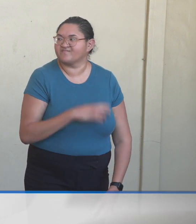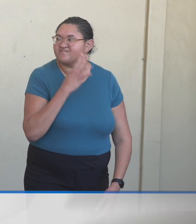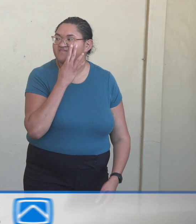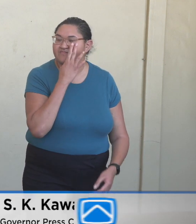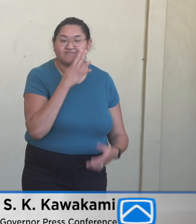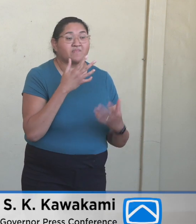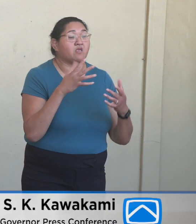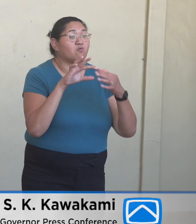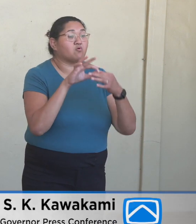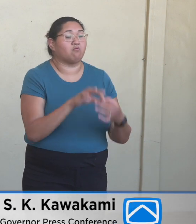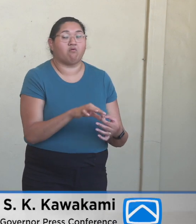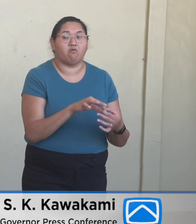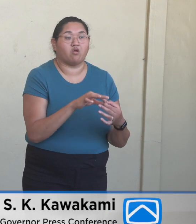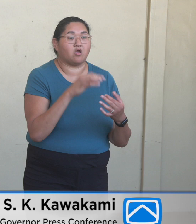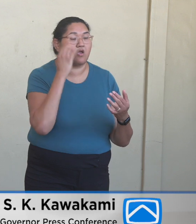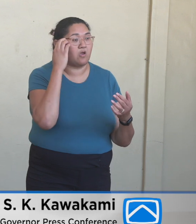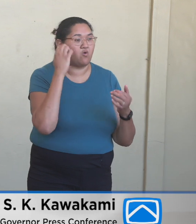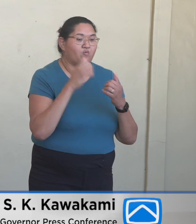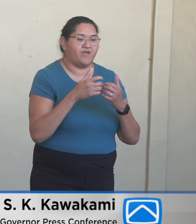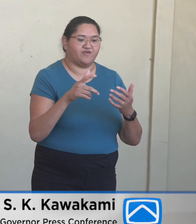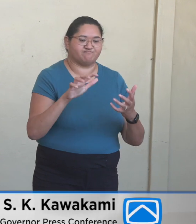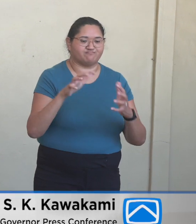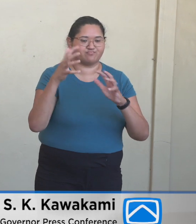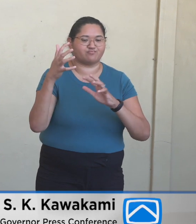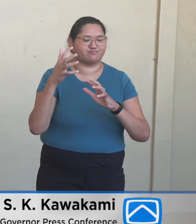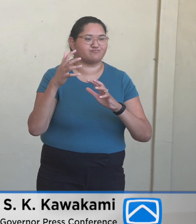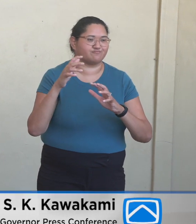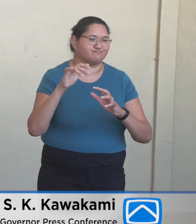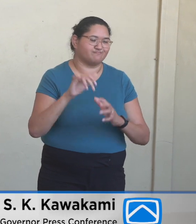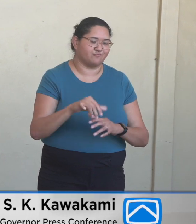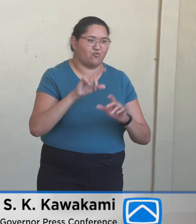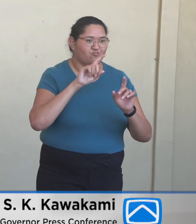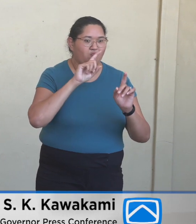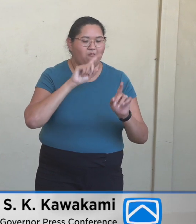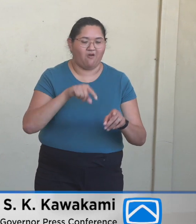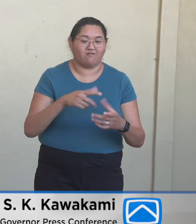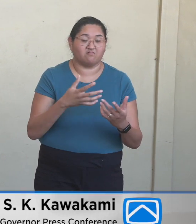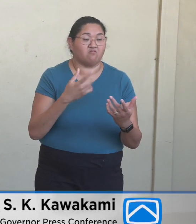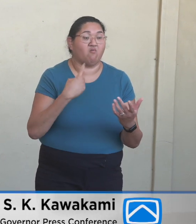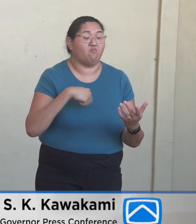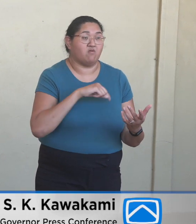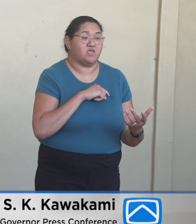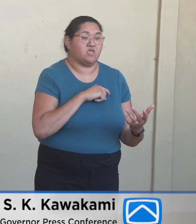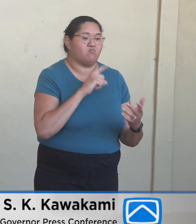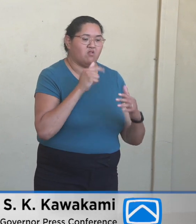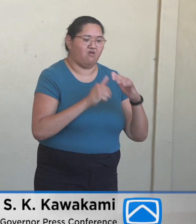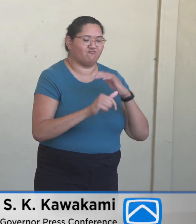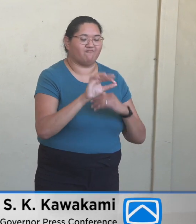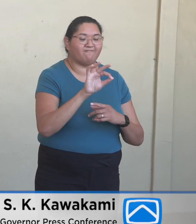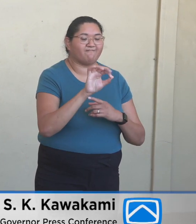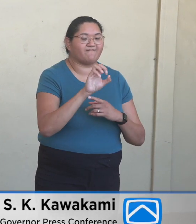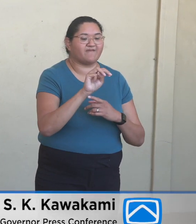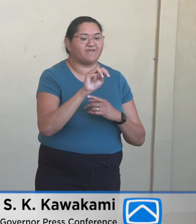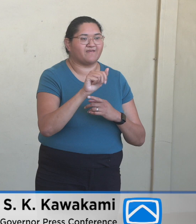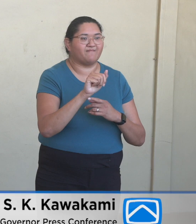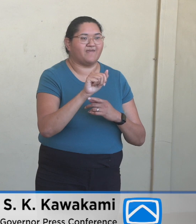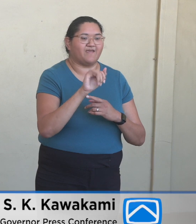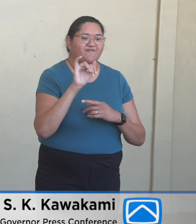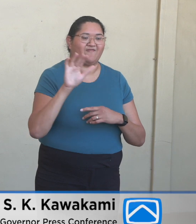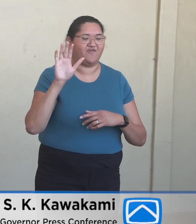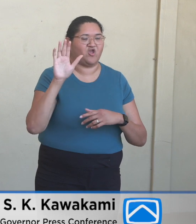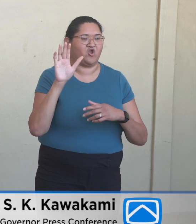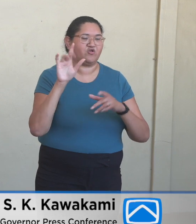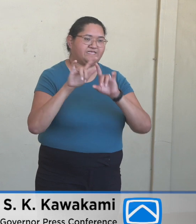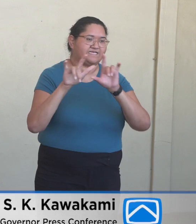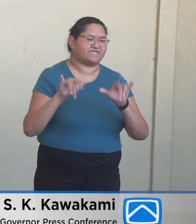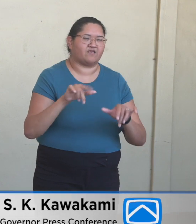You know, in regards to disaster response, we're under FEMA's incident command system,